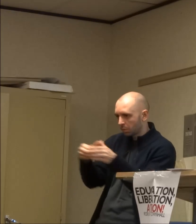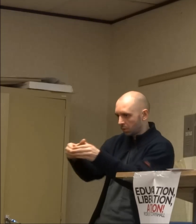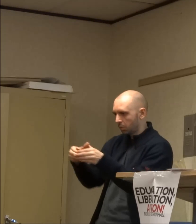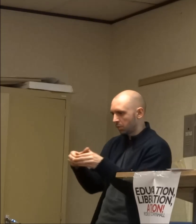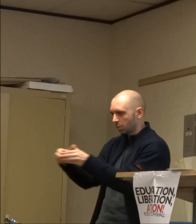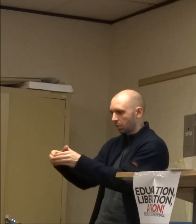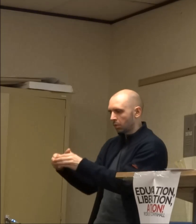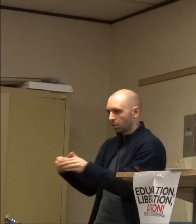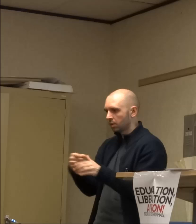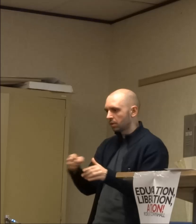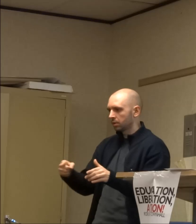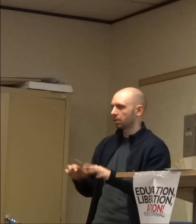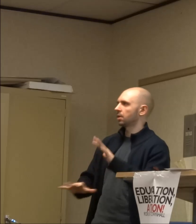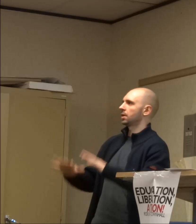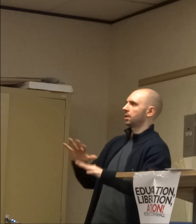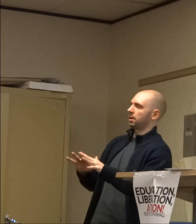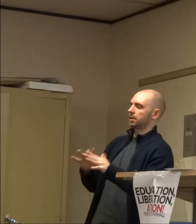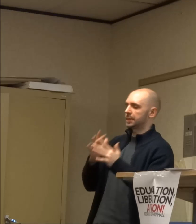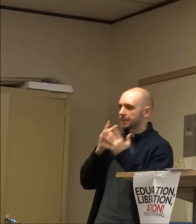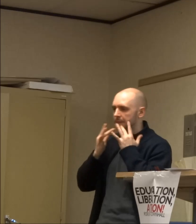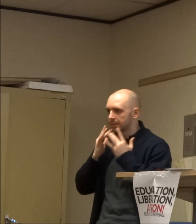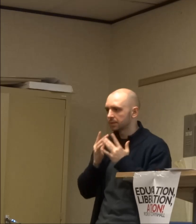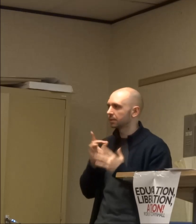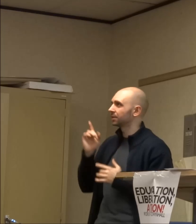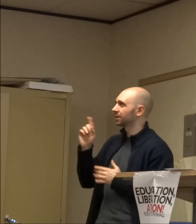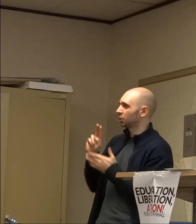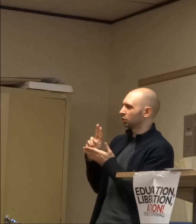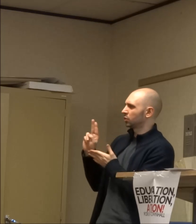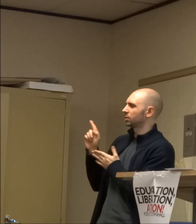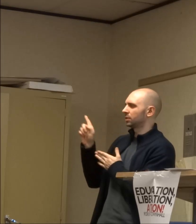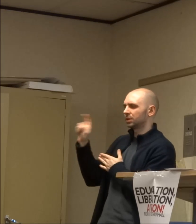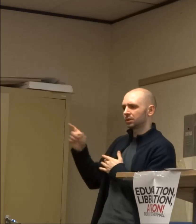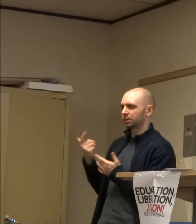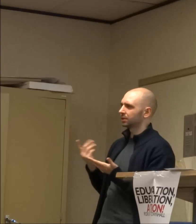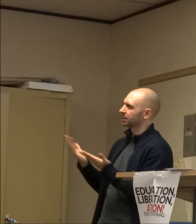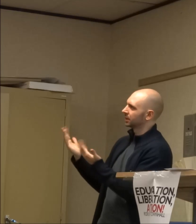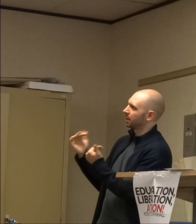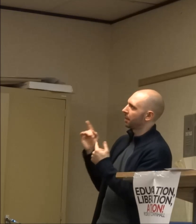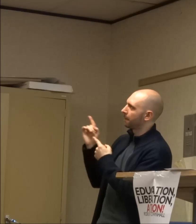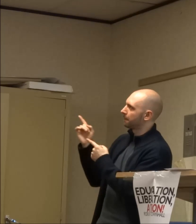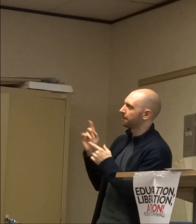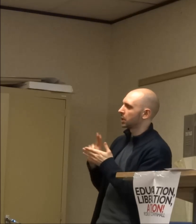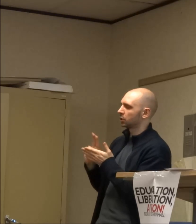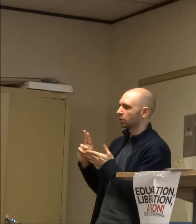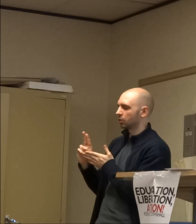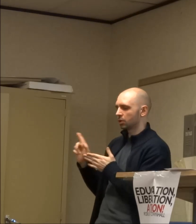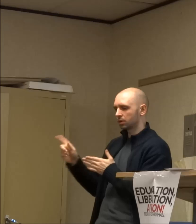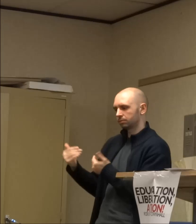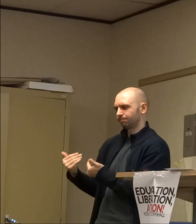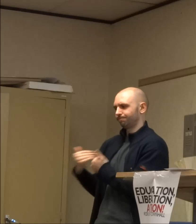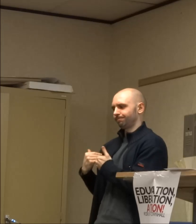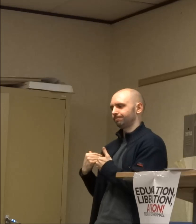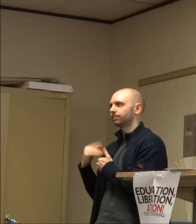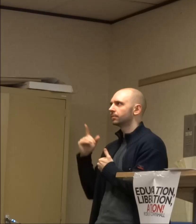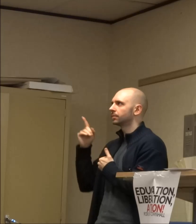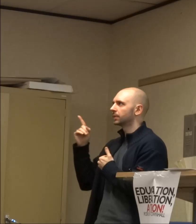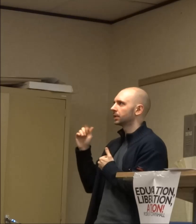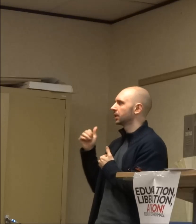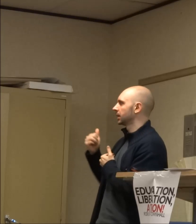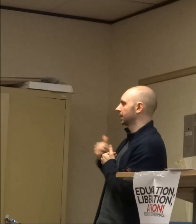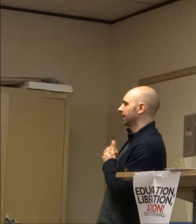in Canada, needs to be accountable to the historical injustices that the Canadian state has been complicit in